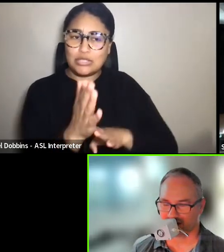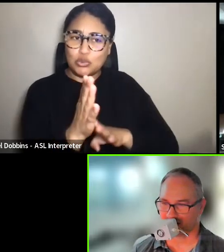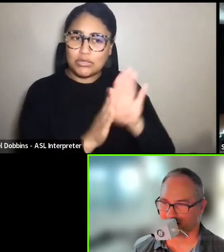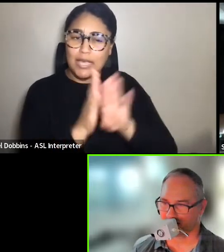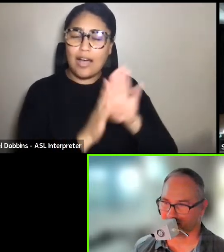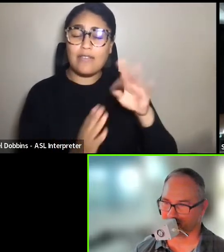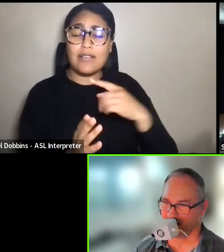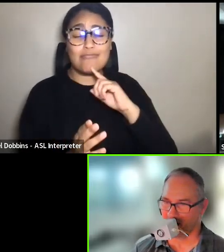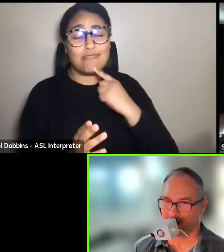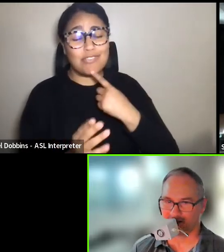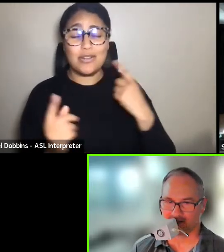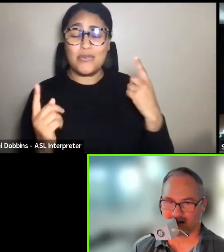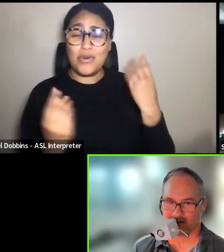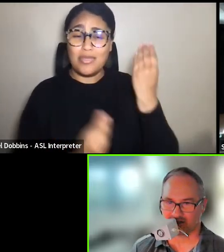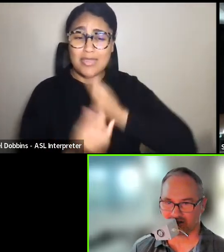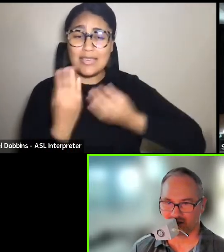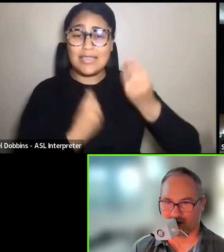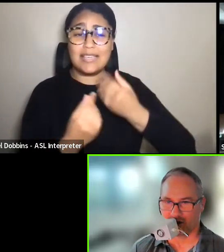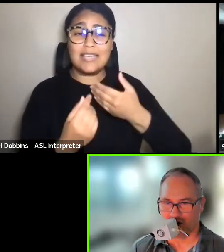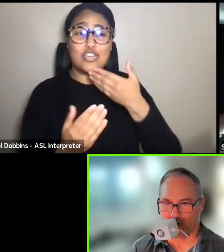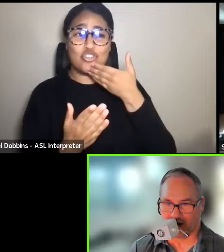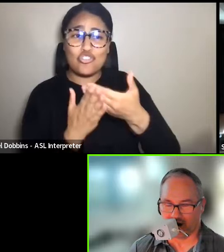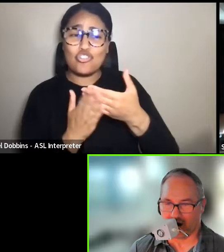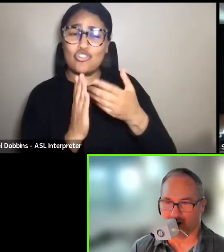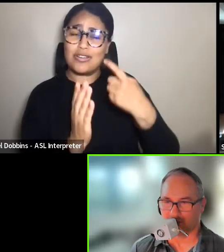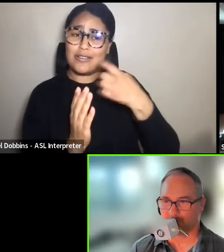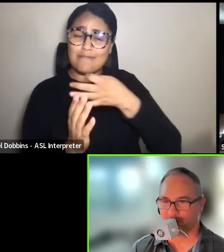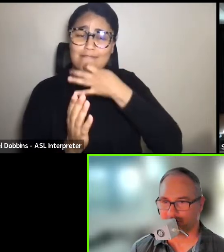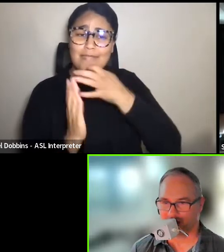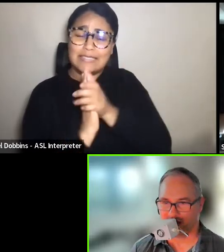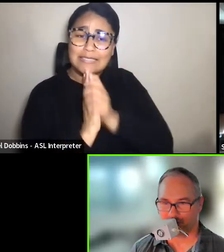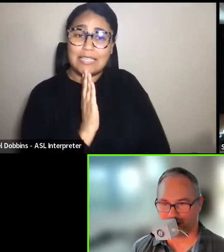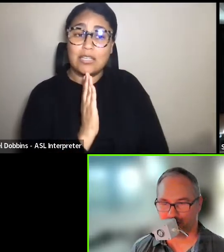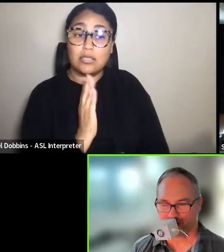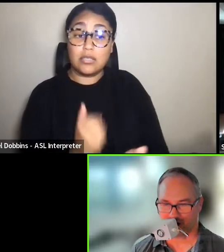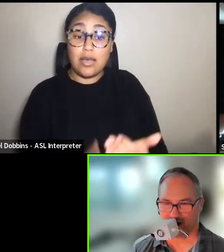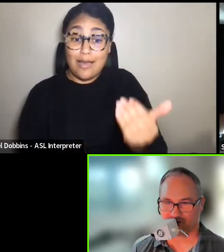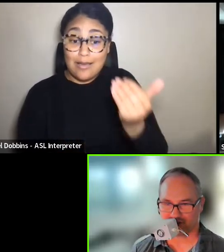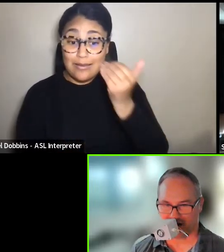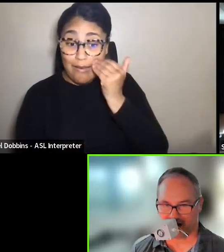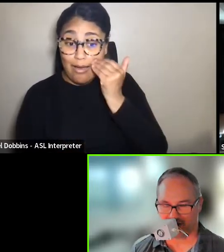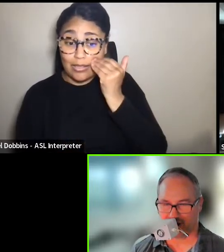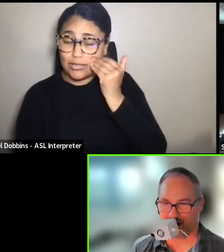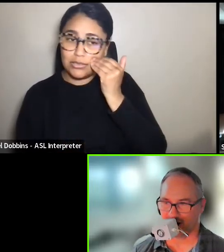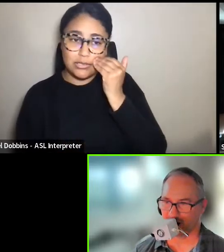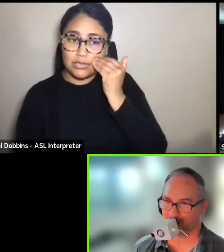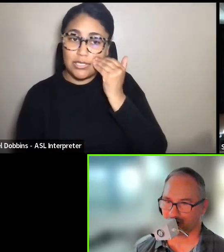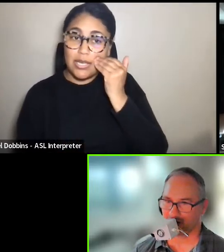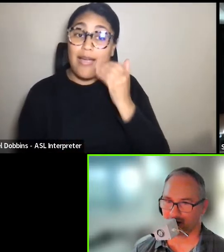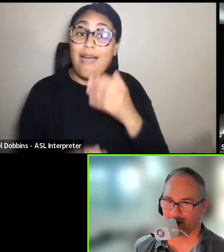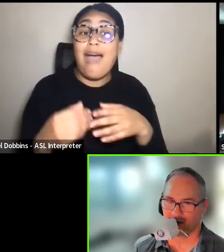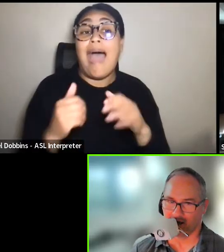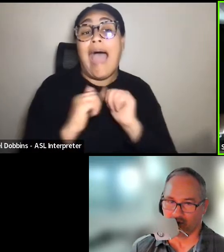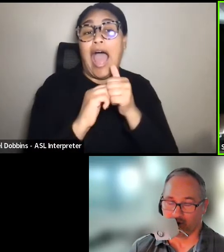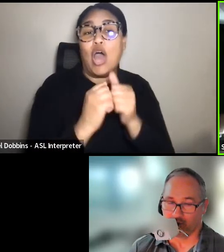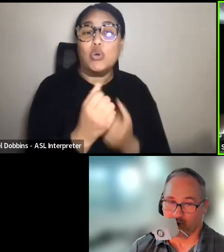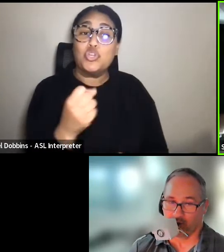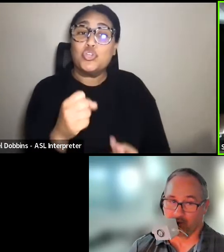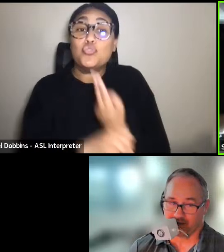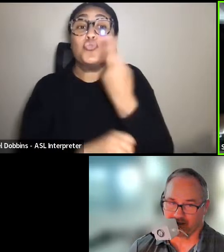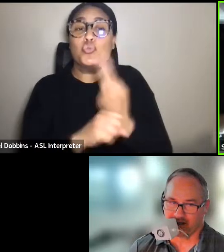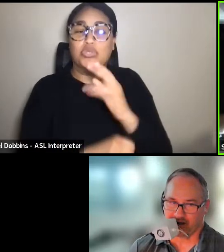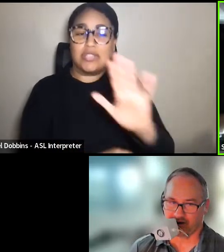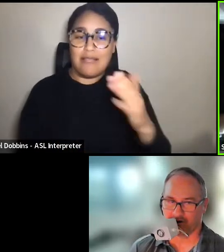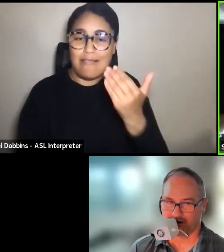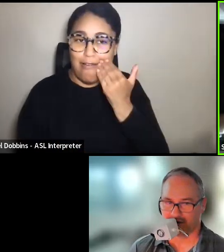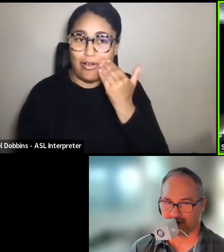and synthesis skills. And that's not just knowing knowledge, but it's the application and the understanding of that knowledge. And I think what